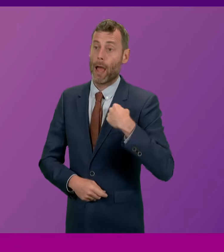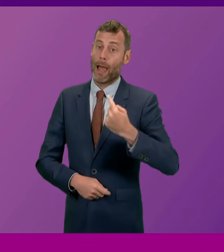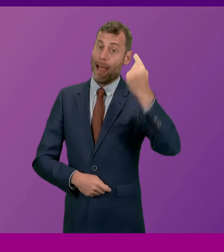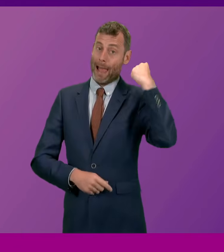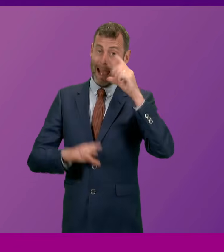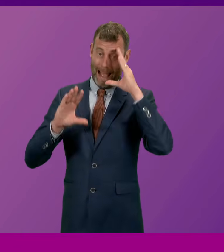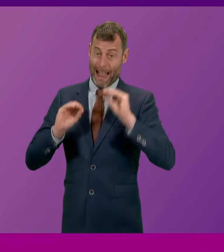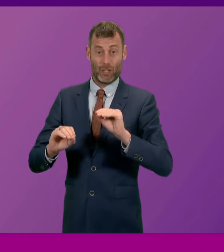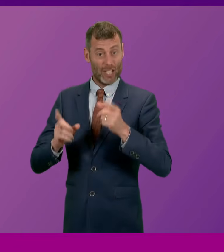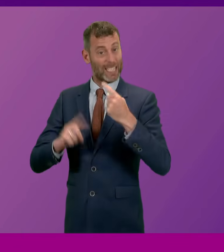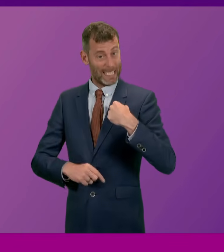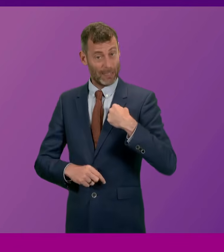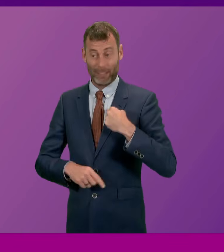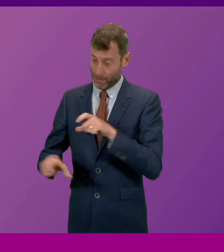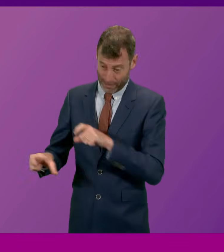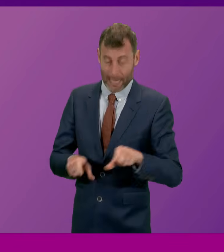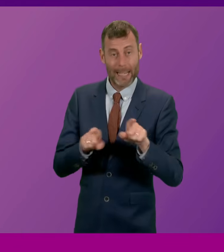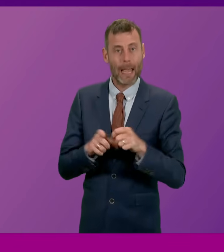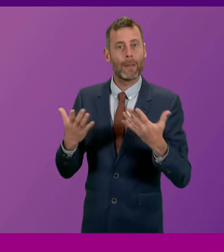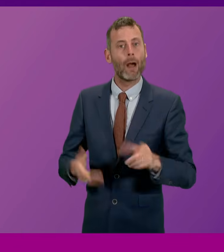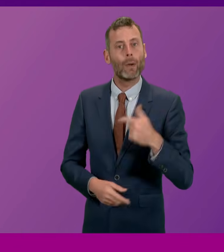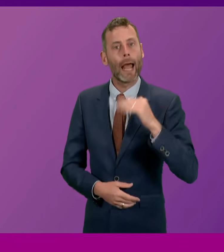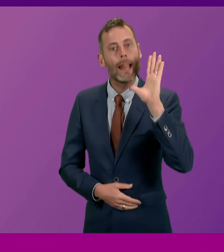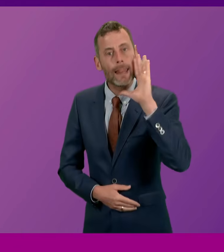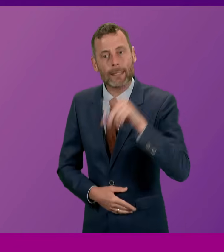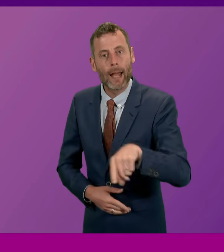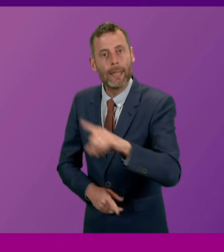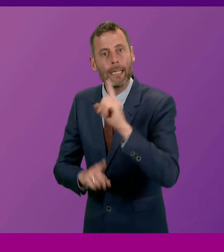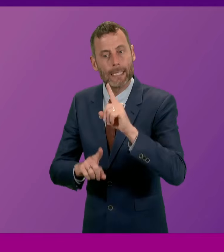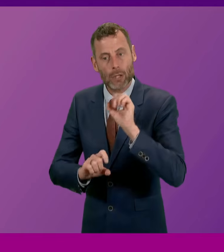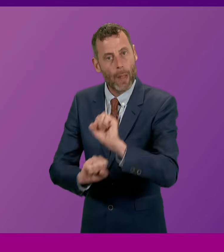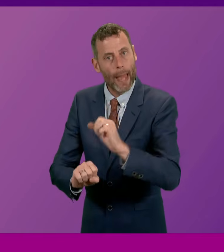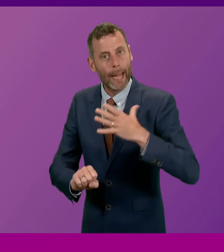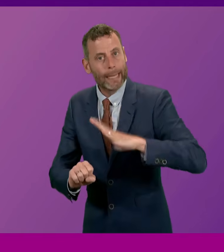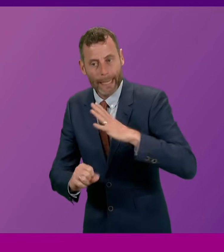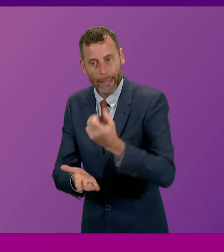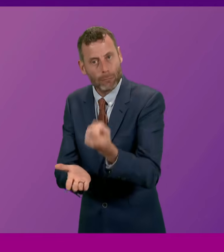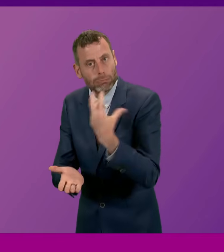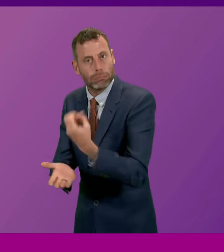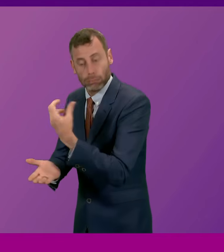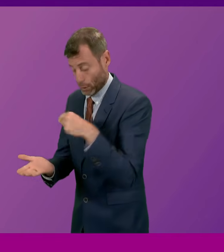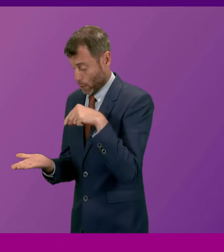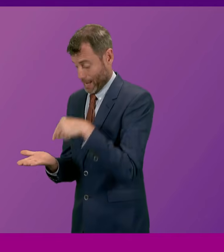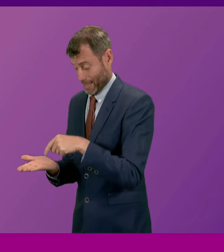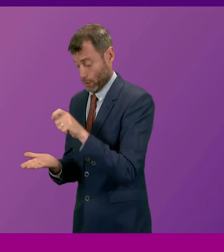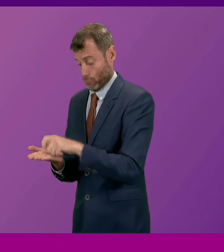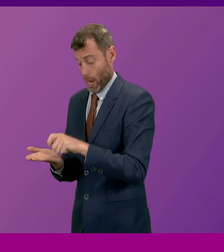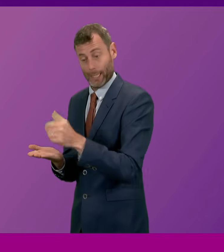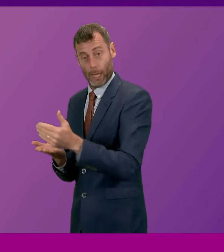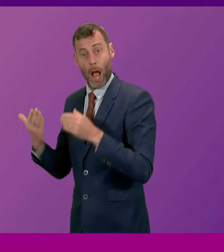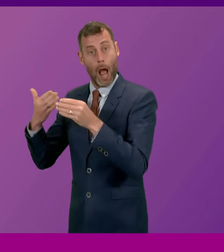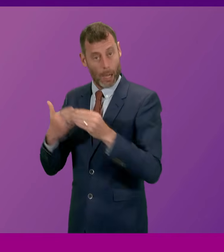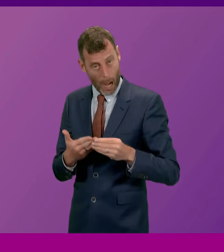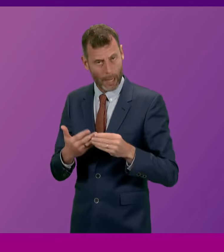the guidance that Mr Finlay has cited has been a consequence of the work that's undertaken by ministers in consultation and dialogue with the